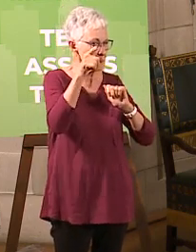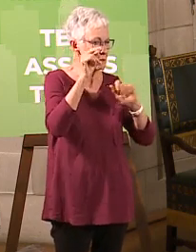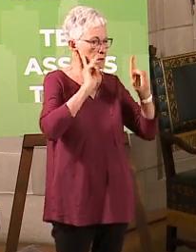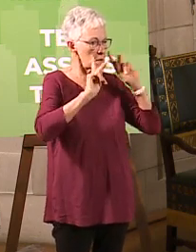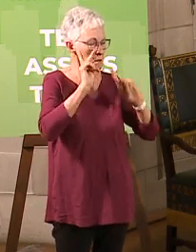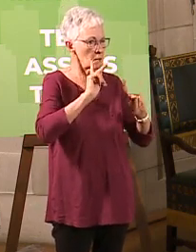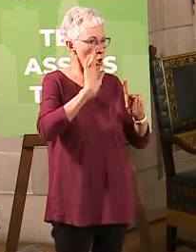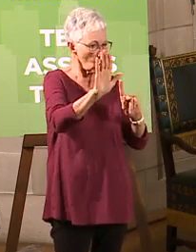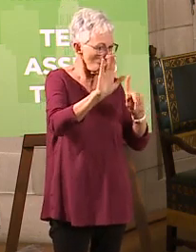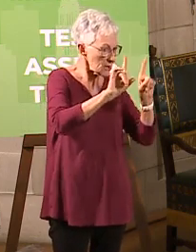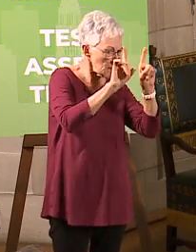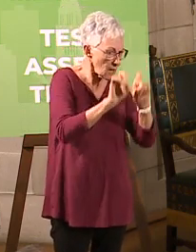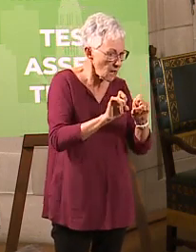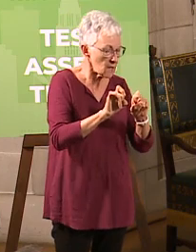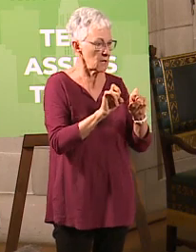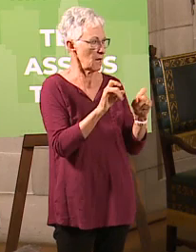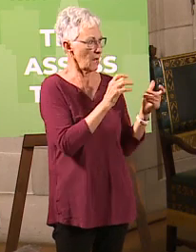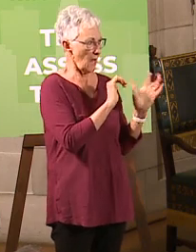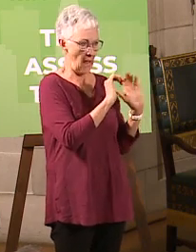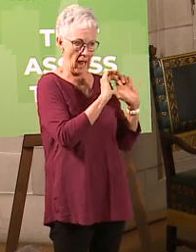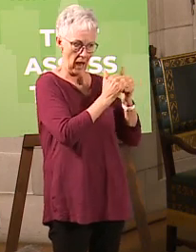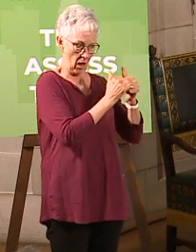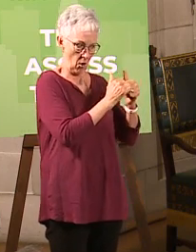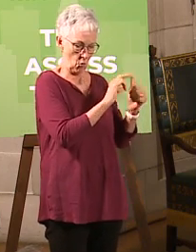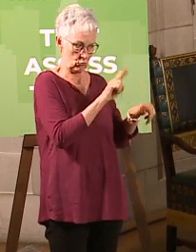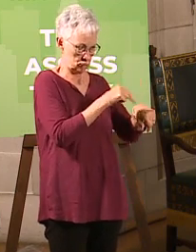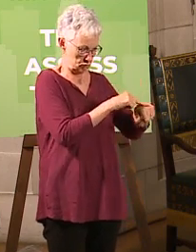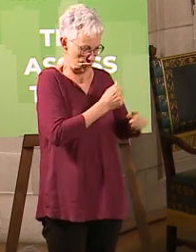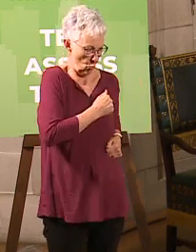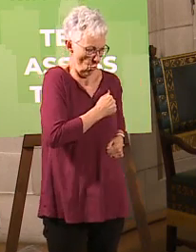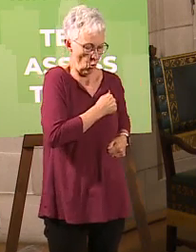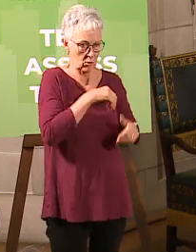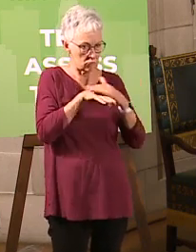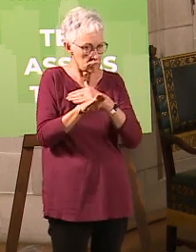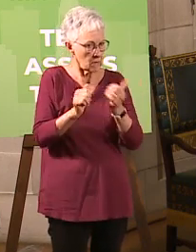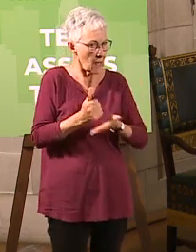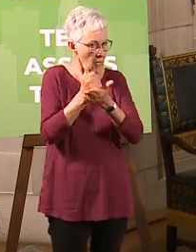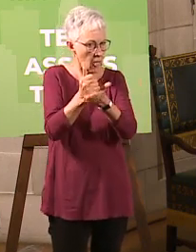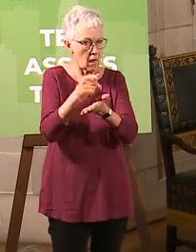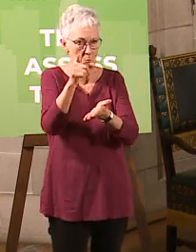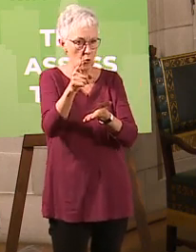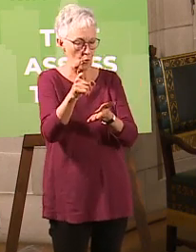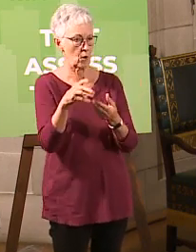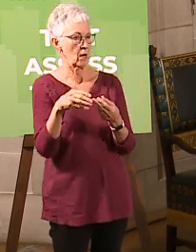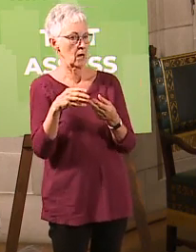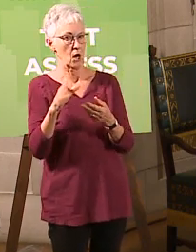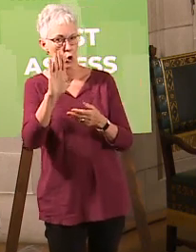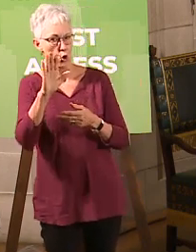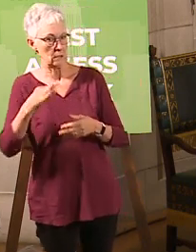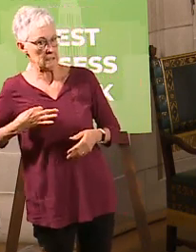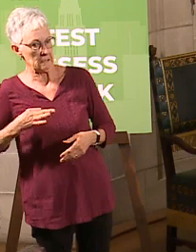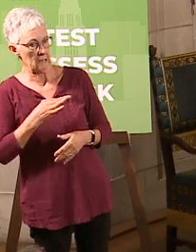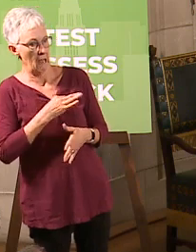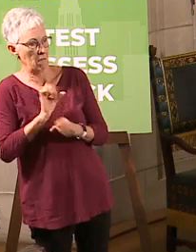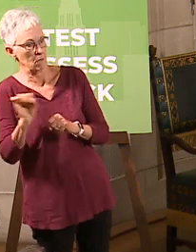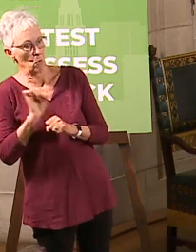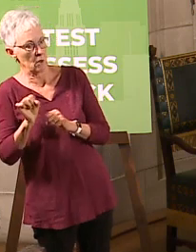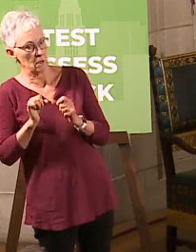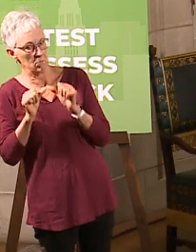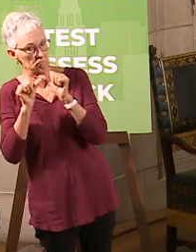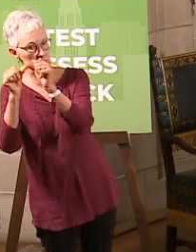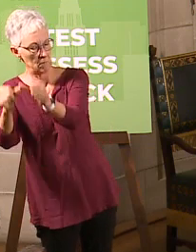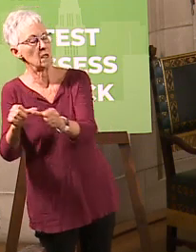press briefing, so we're going to have to keep this one relatively short. And Joanne, since you're not here very often, I'm going to let you start. Thank you. I have three, but I'll